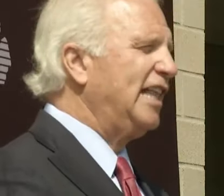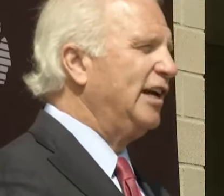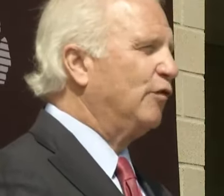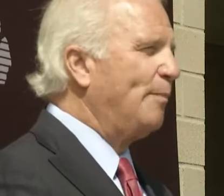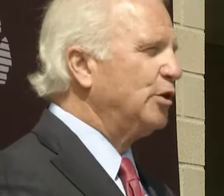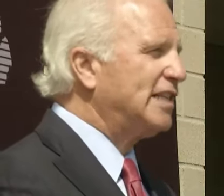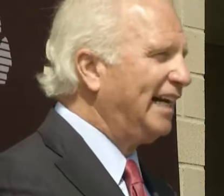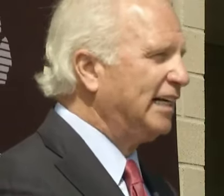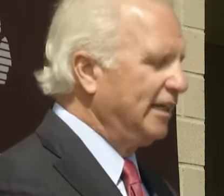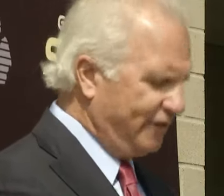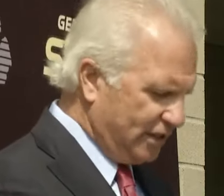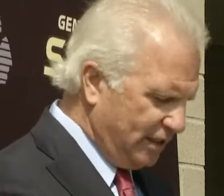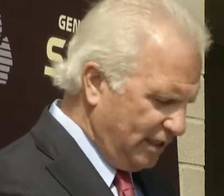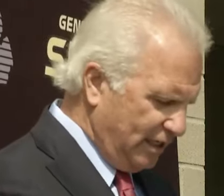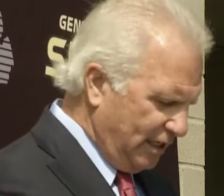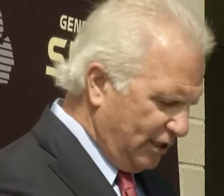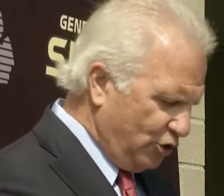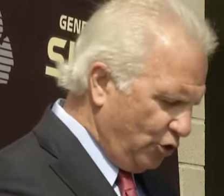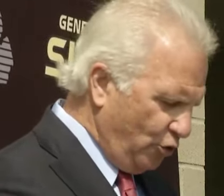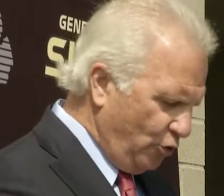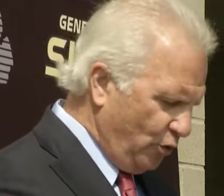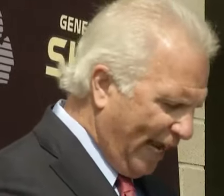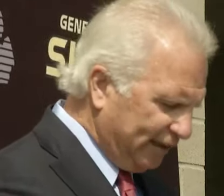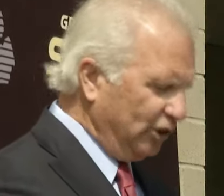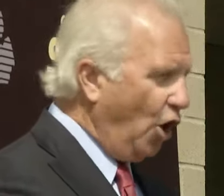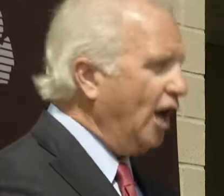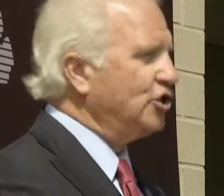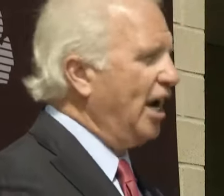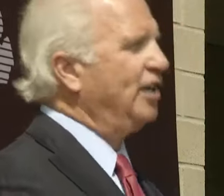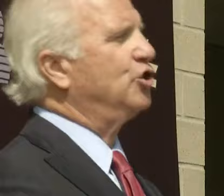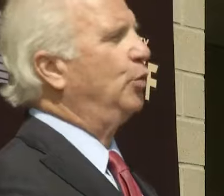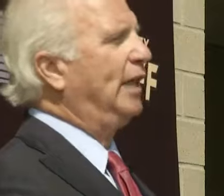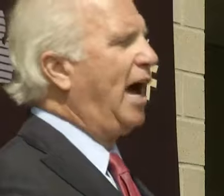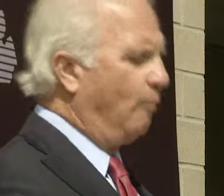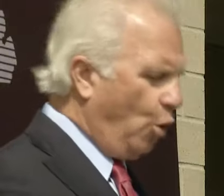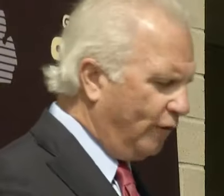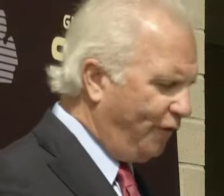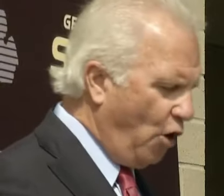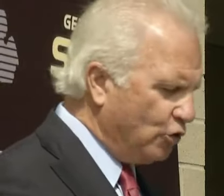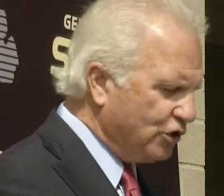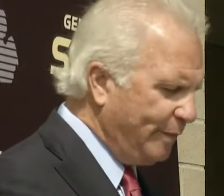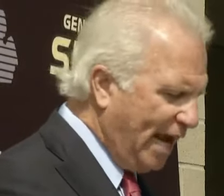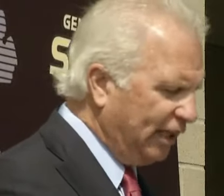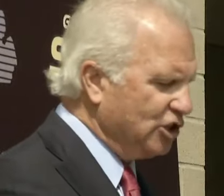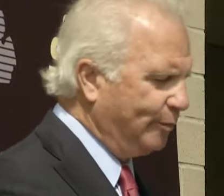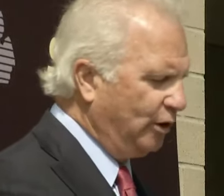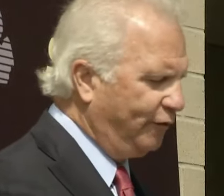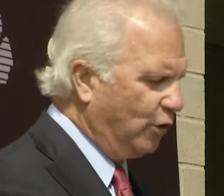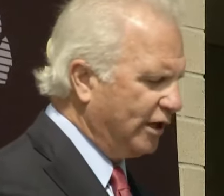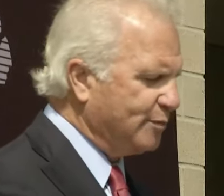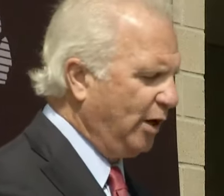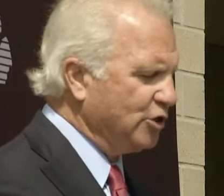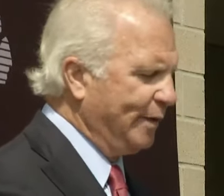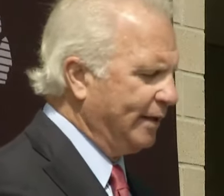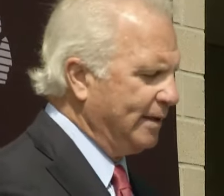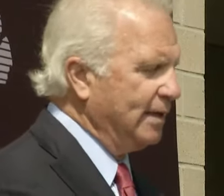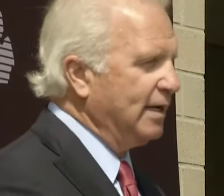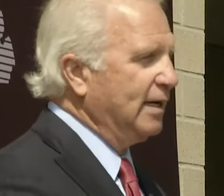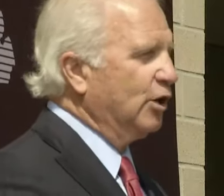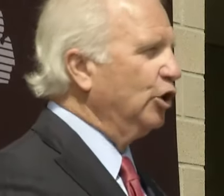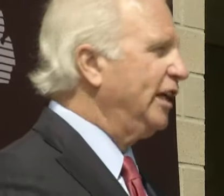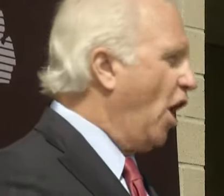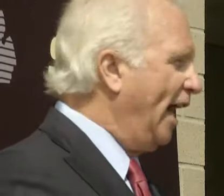our legislative representatives to get the law changed to allow more folks to be eligible for